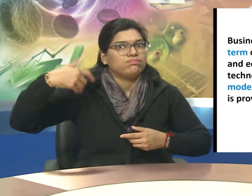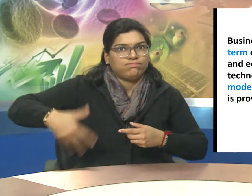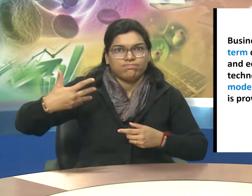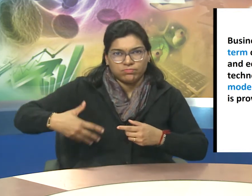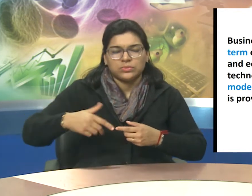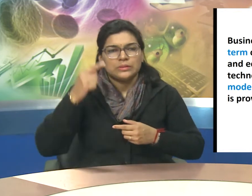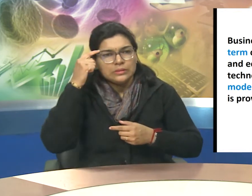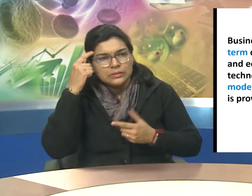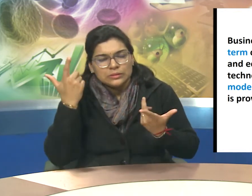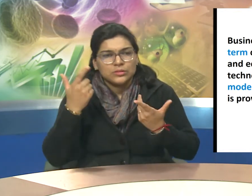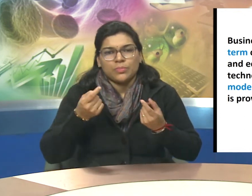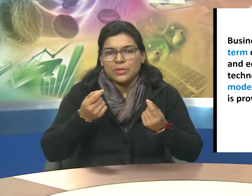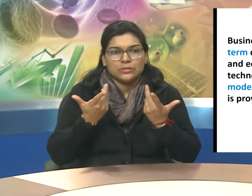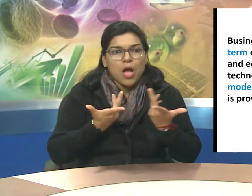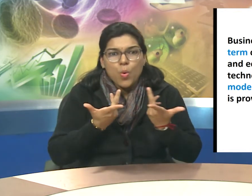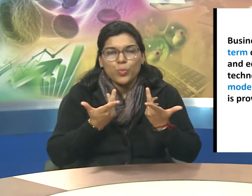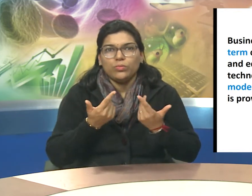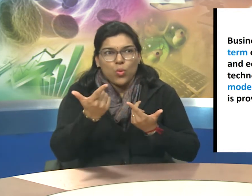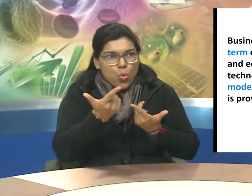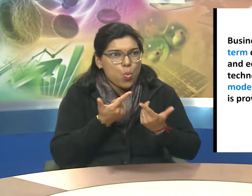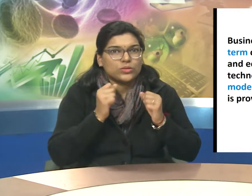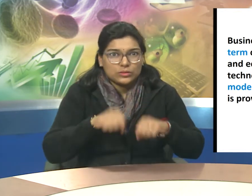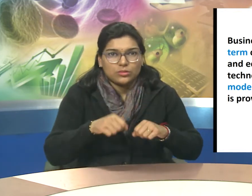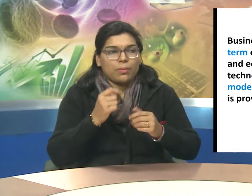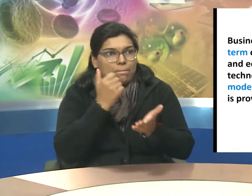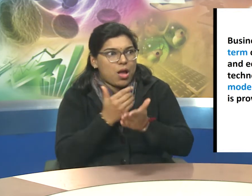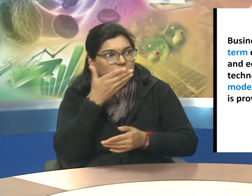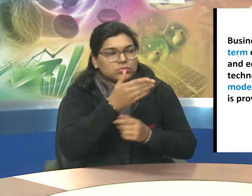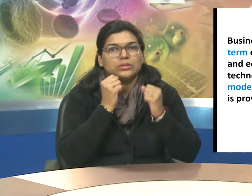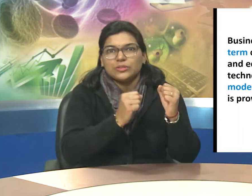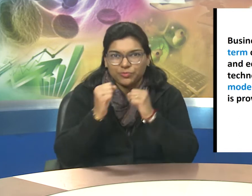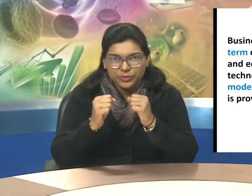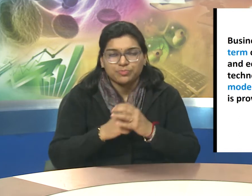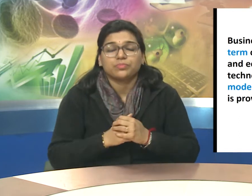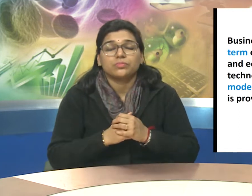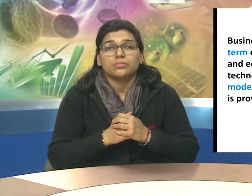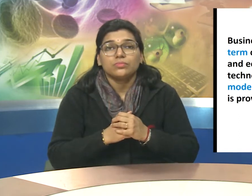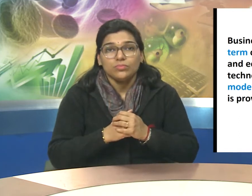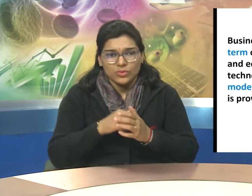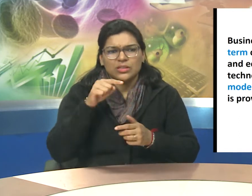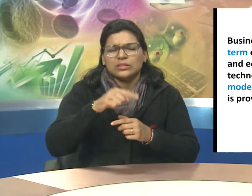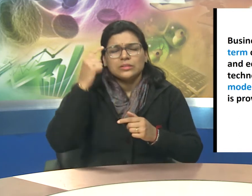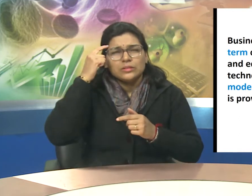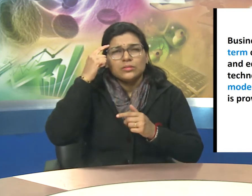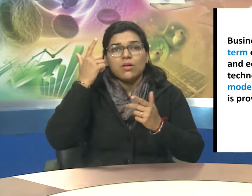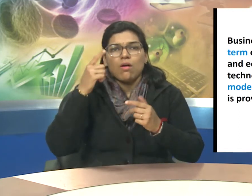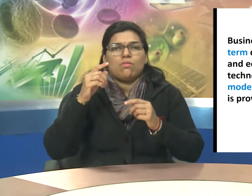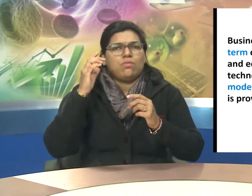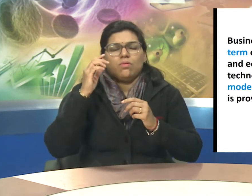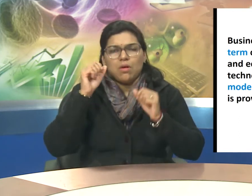and long-term capitals for purchase of machinery and equipments,